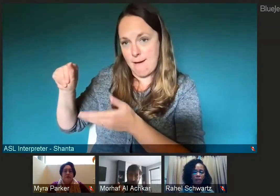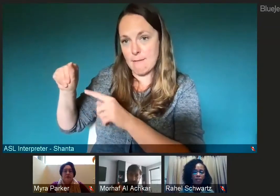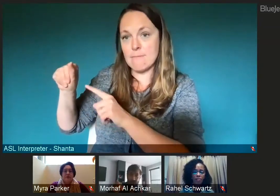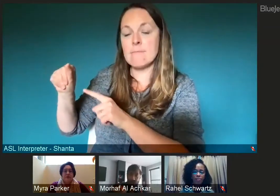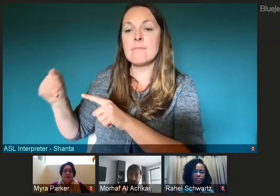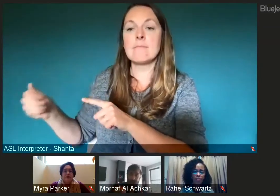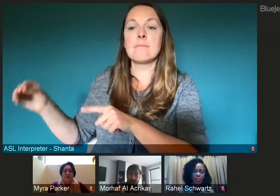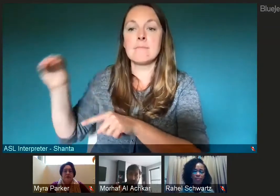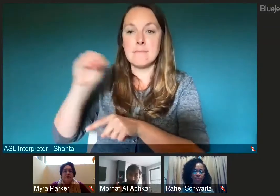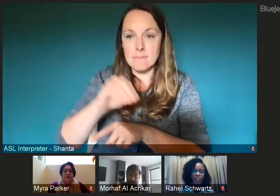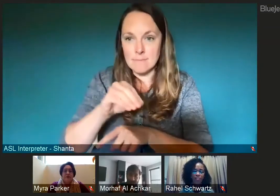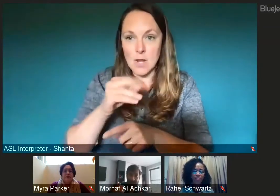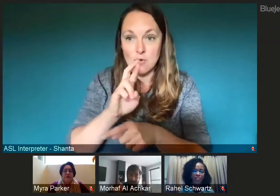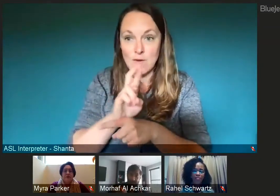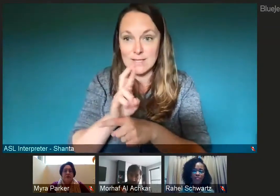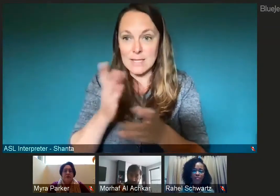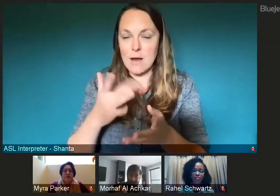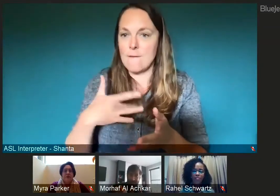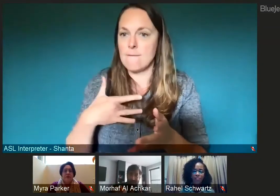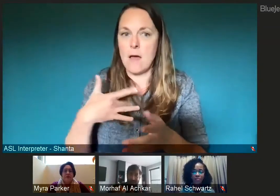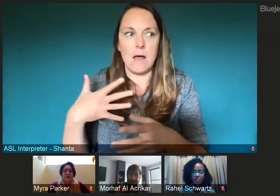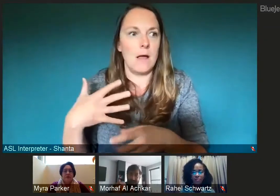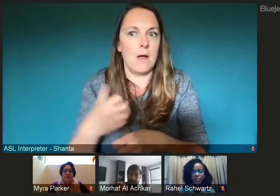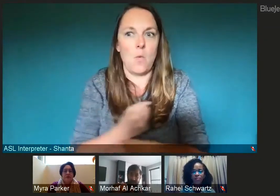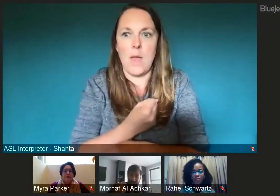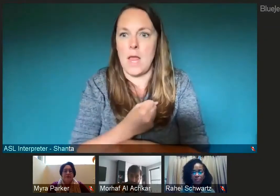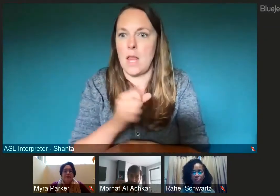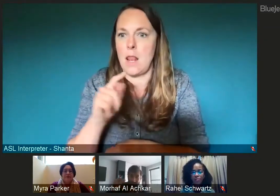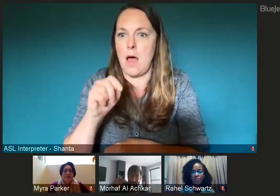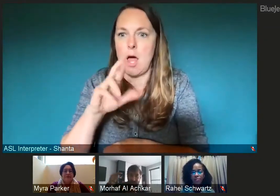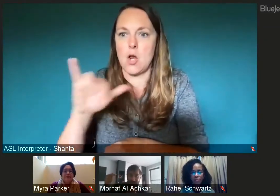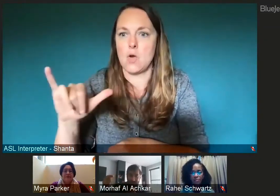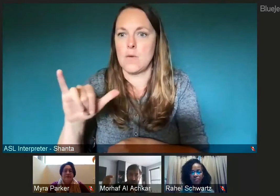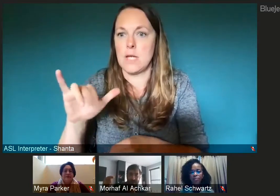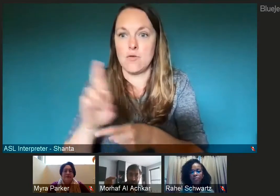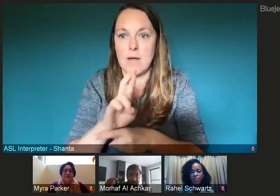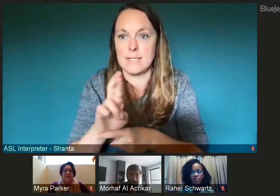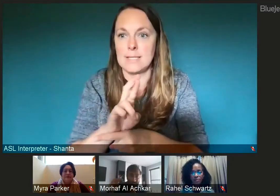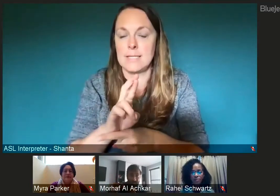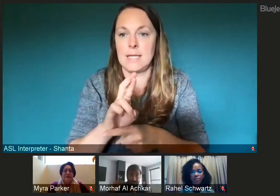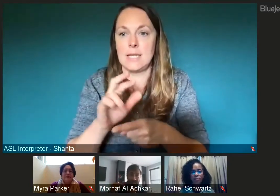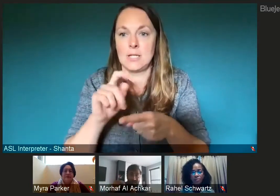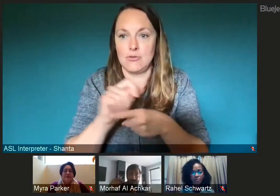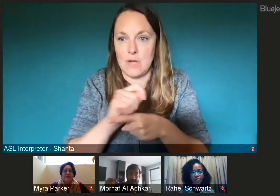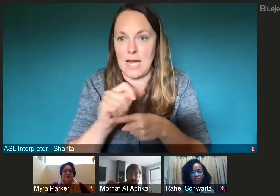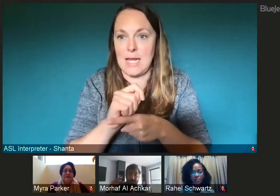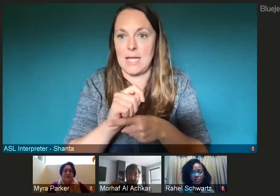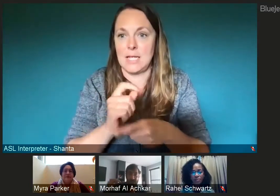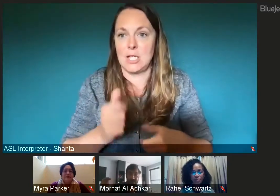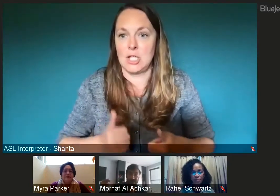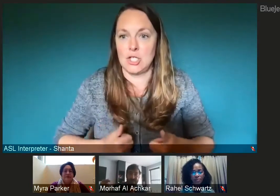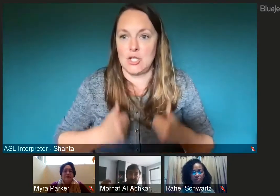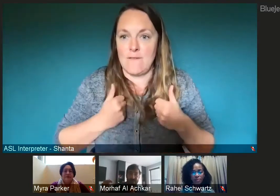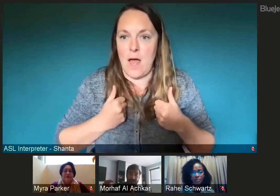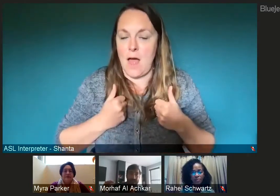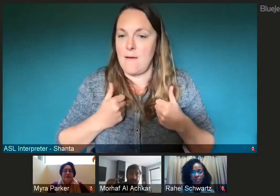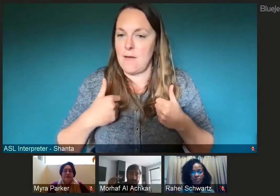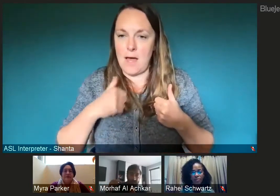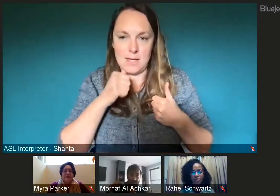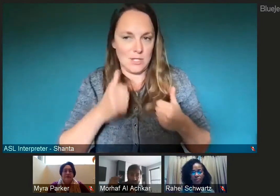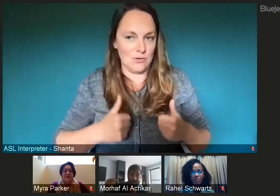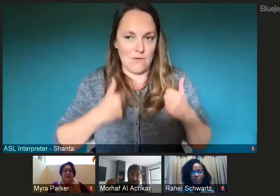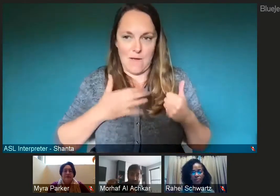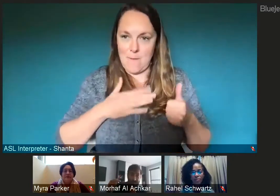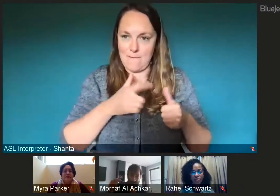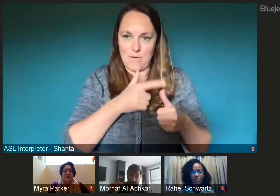like winning a lottery. Getting a spot in residency, getting training, and then surviving training. And I did not survive my first residency training.